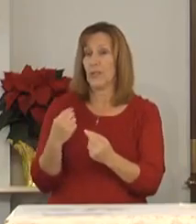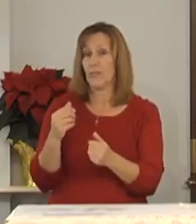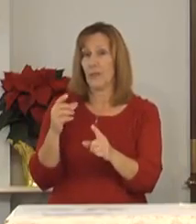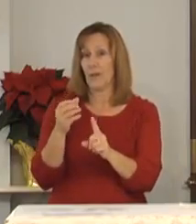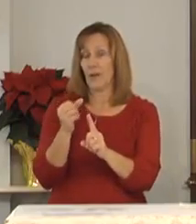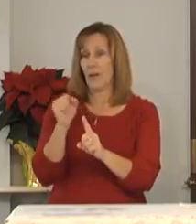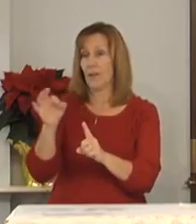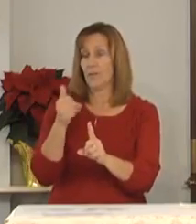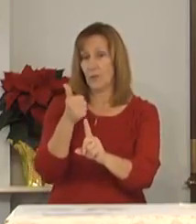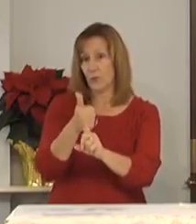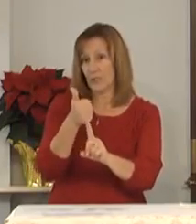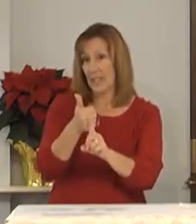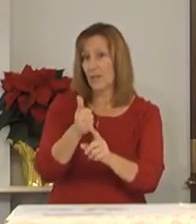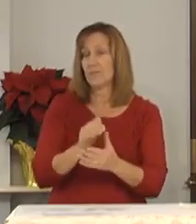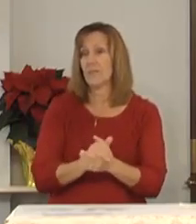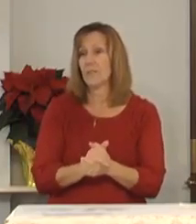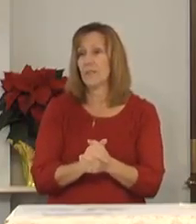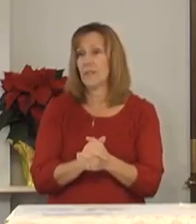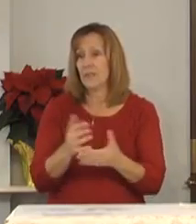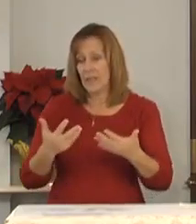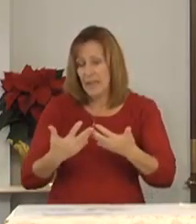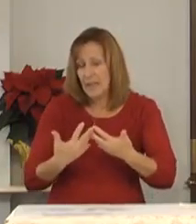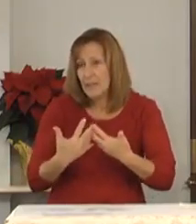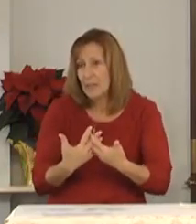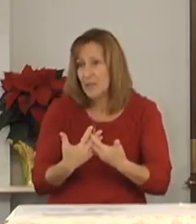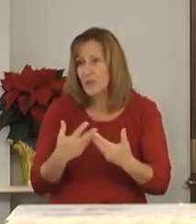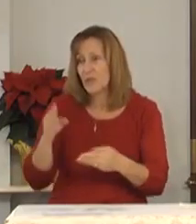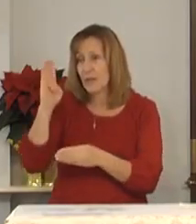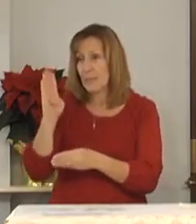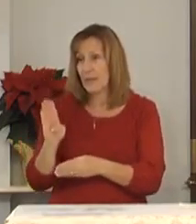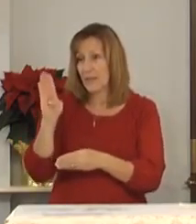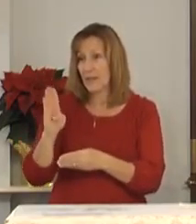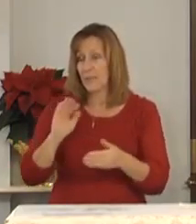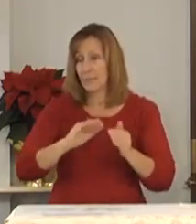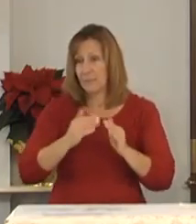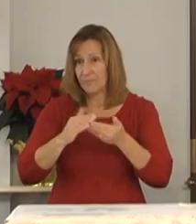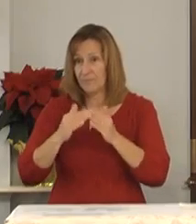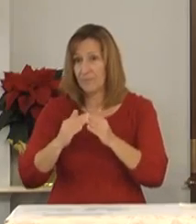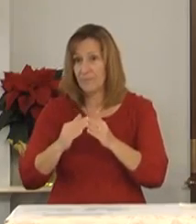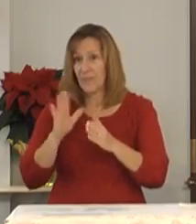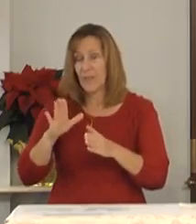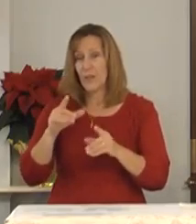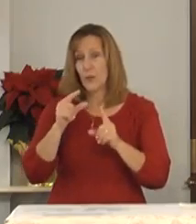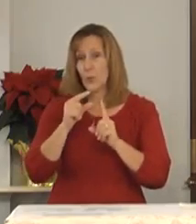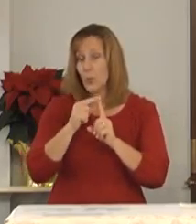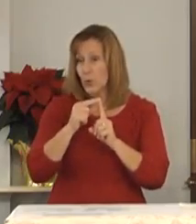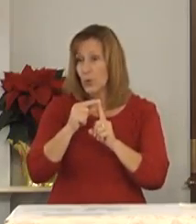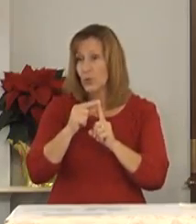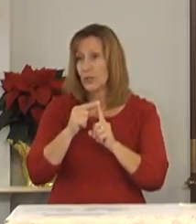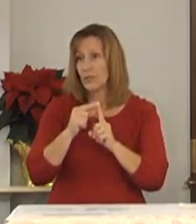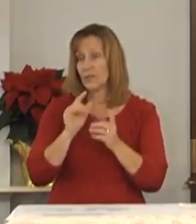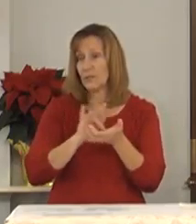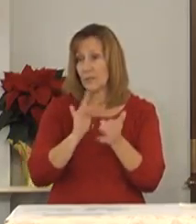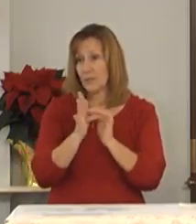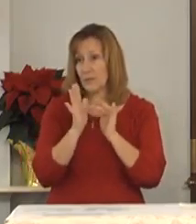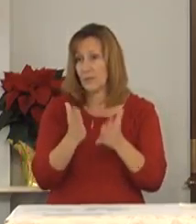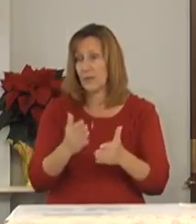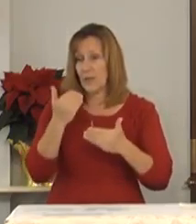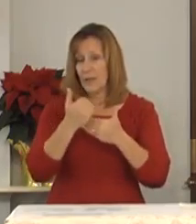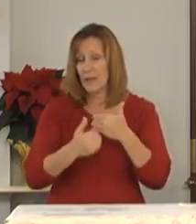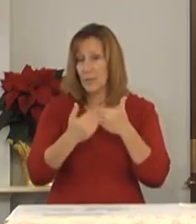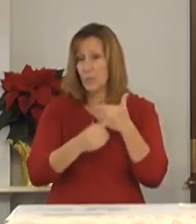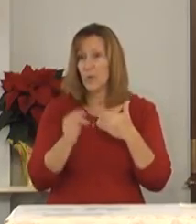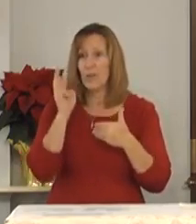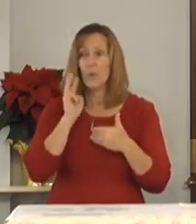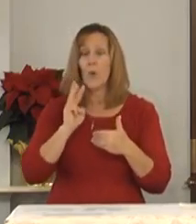yourself in a manger in Bethlehem, in your word, in bread and